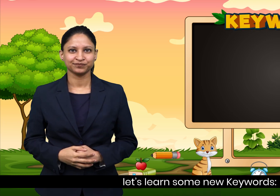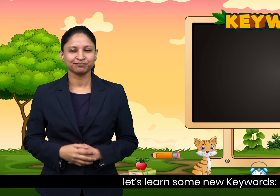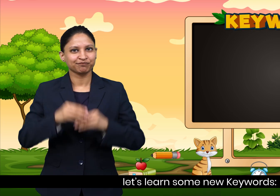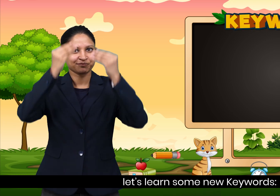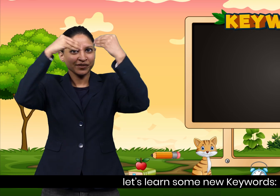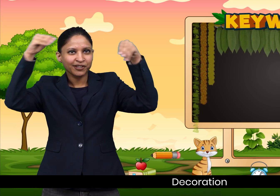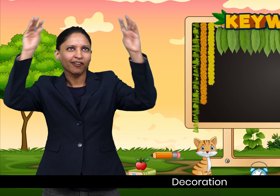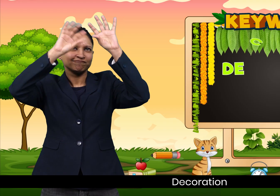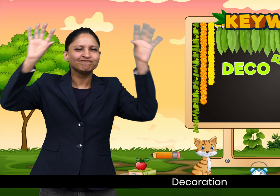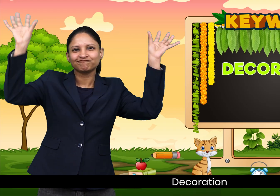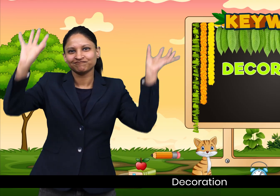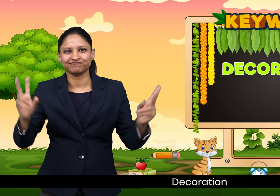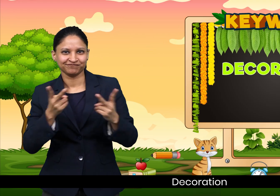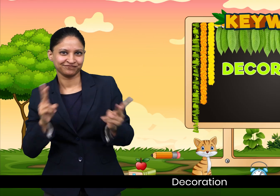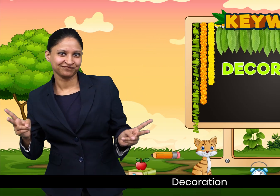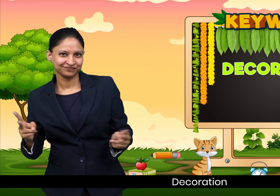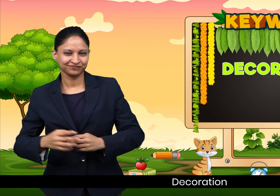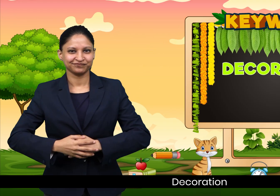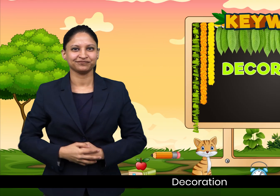keywords. Decoration,